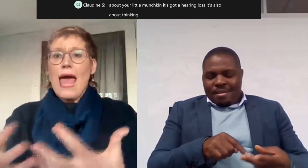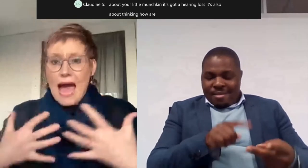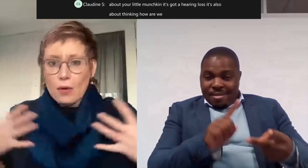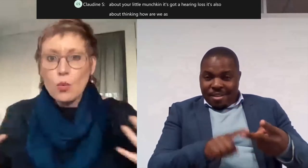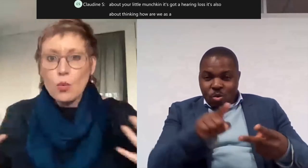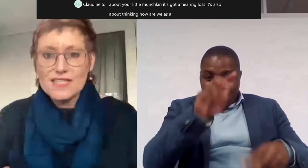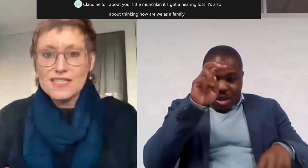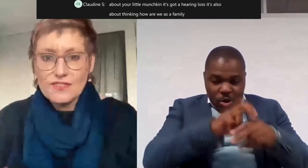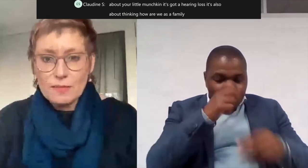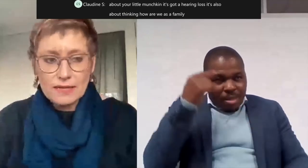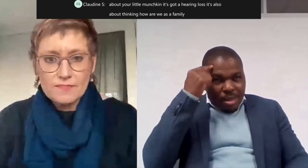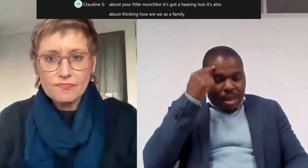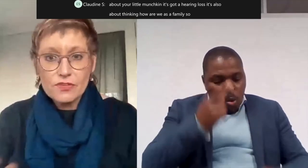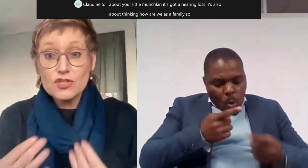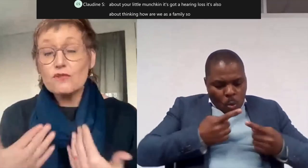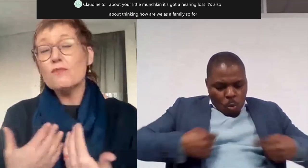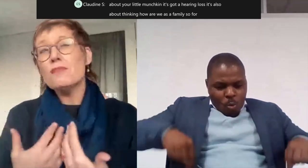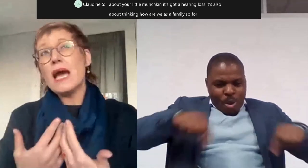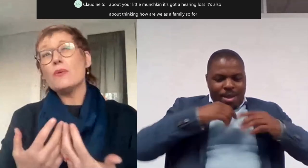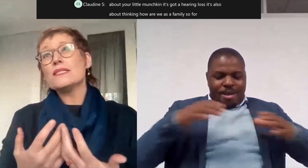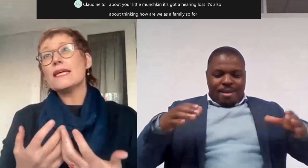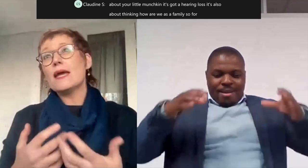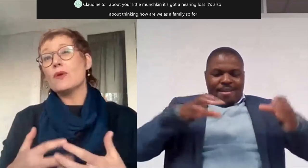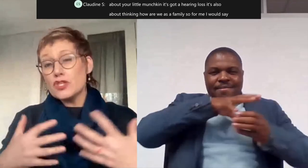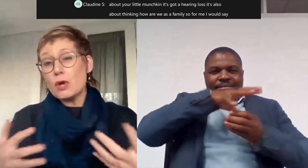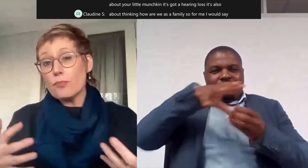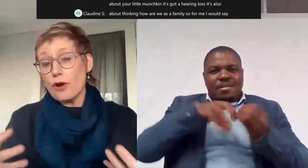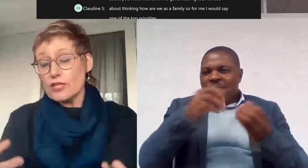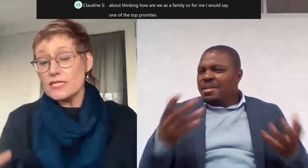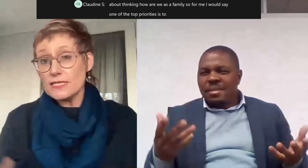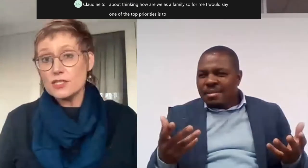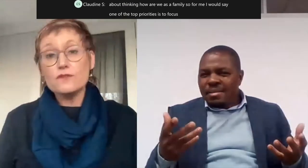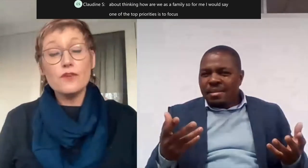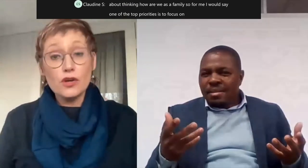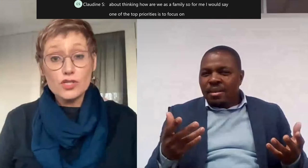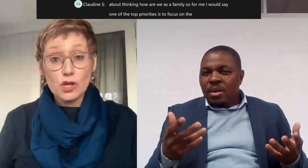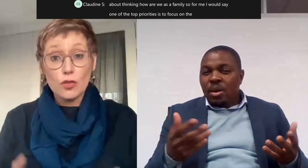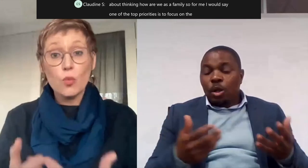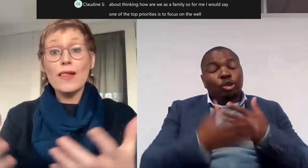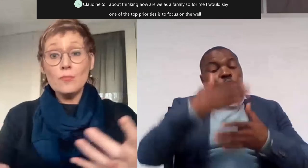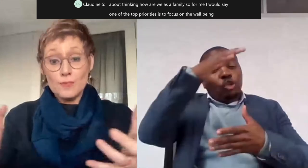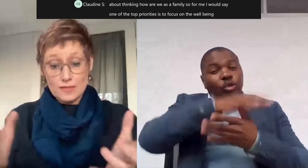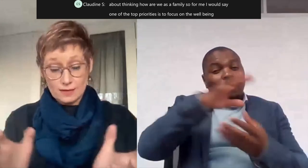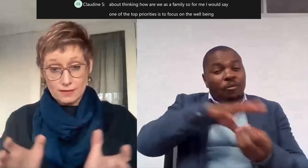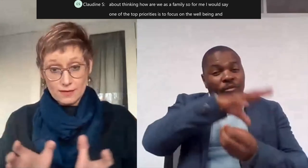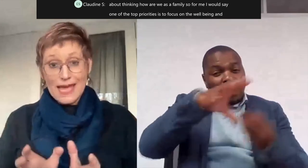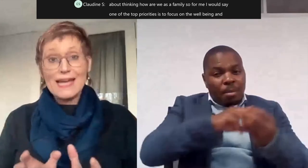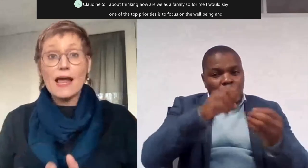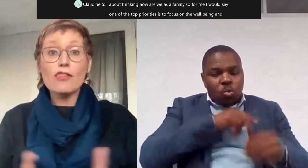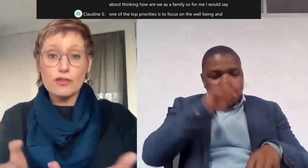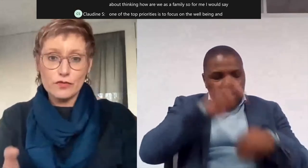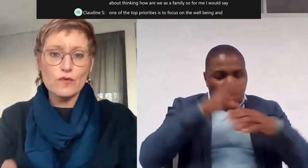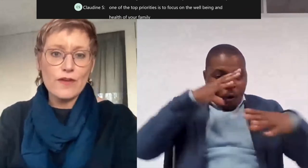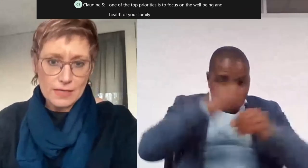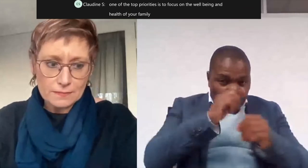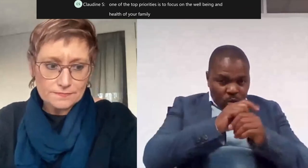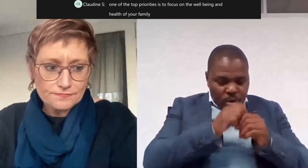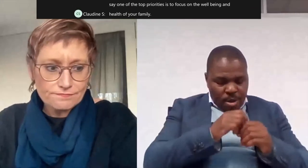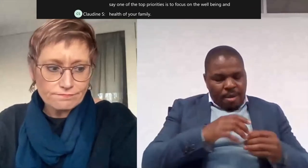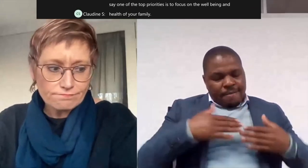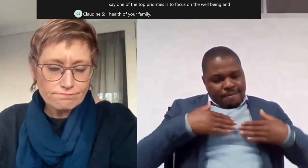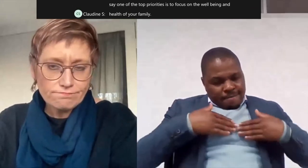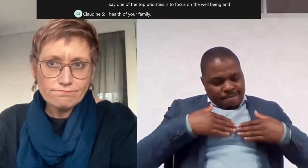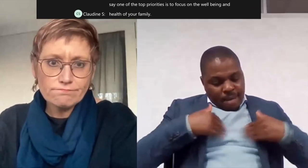thinking, how are we as a family? So for me, I would say one of the top priorities is to focus on the well-being and health of your